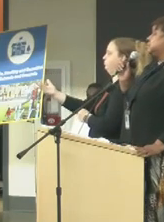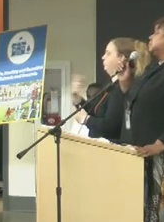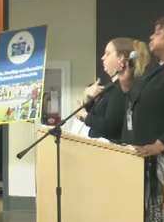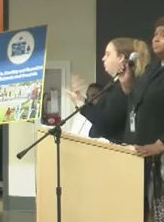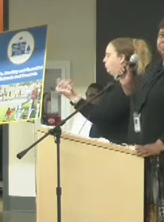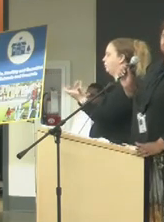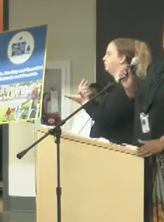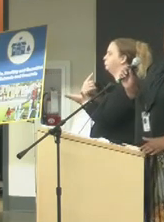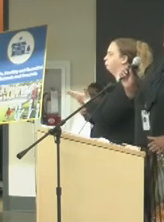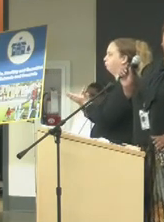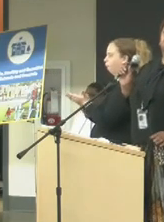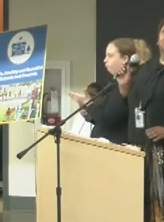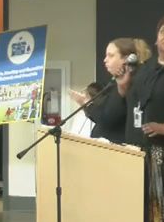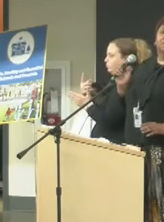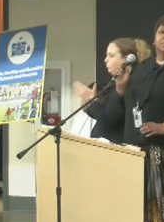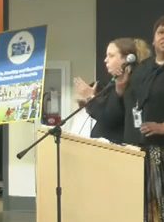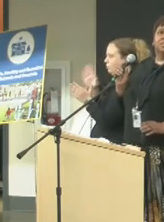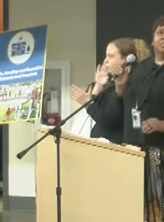space.